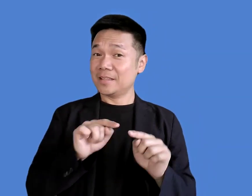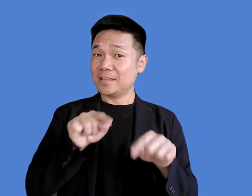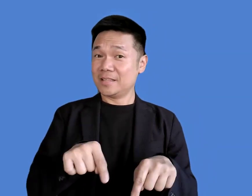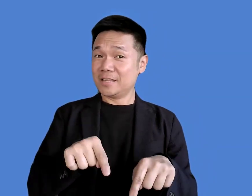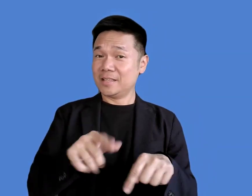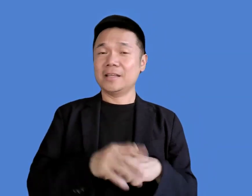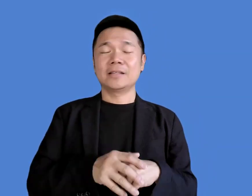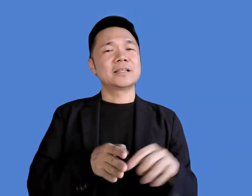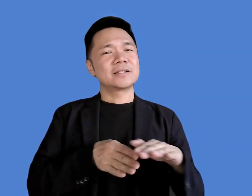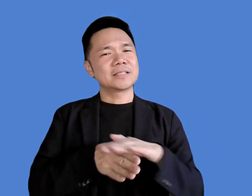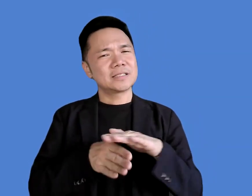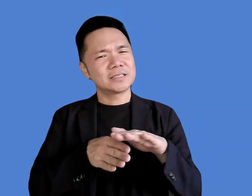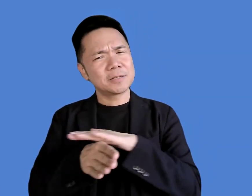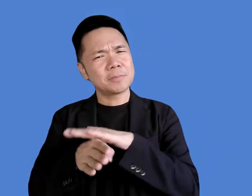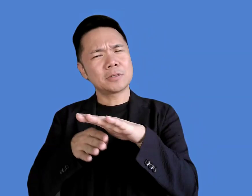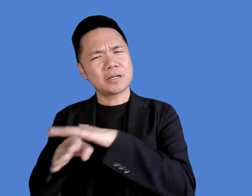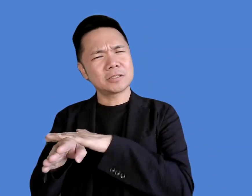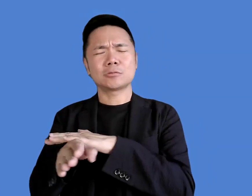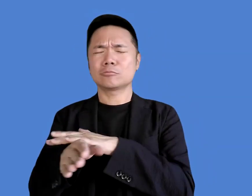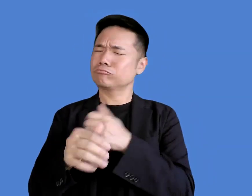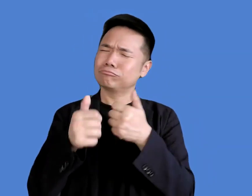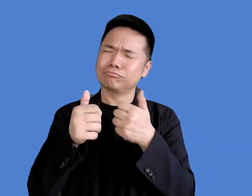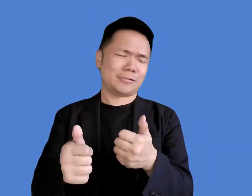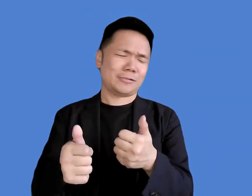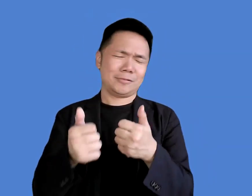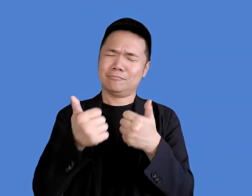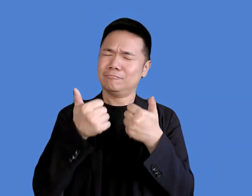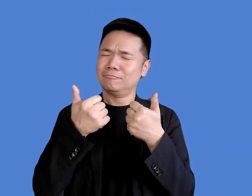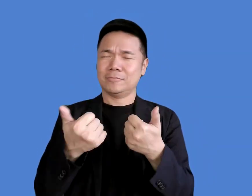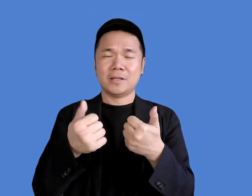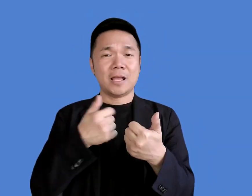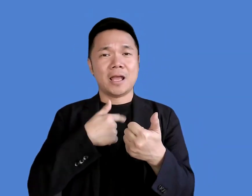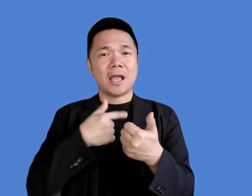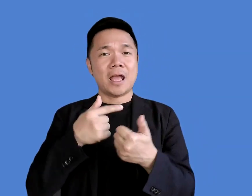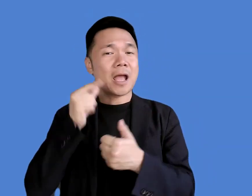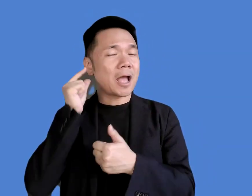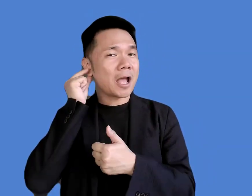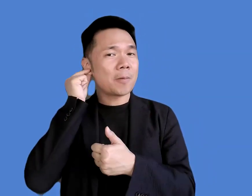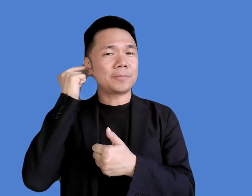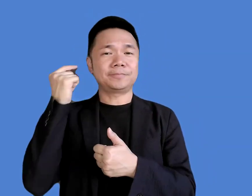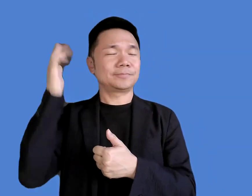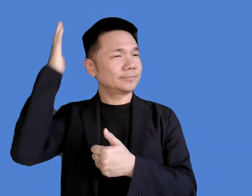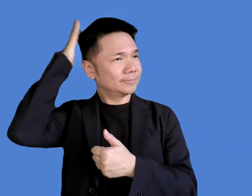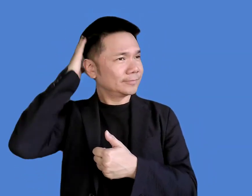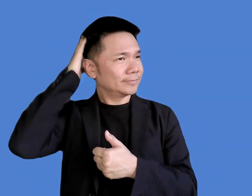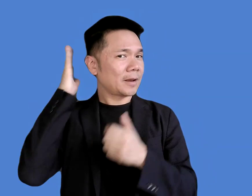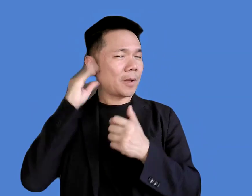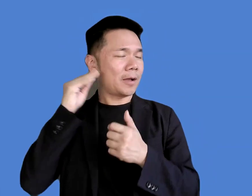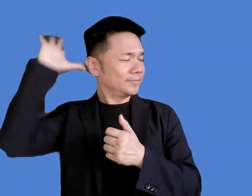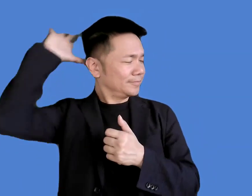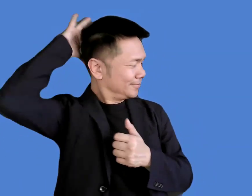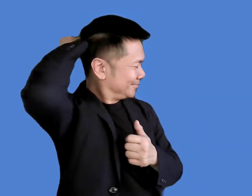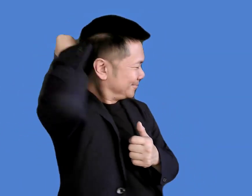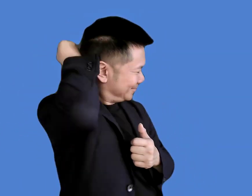disability accessible forum. So I'll also note that I'm a woman with brown hair that's tied back in a